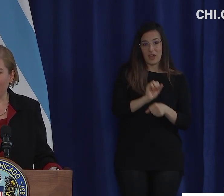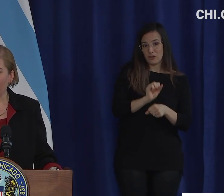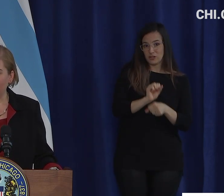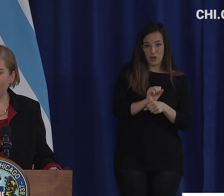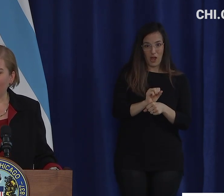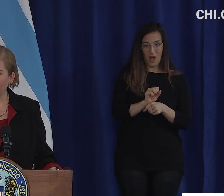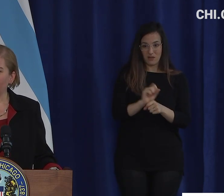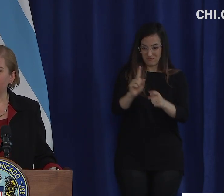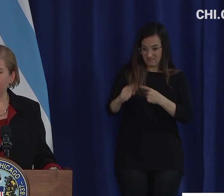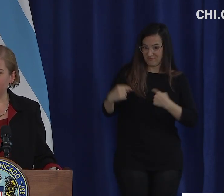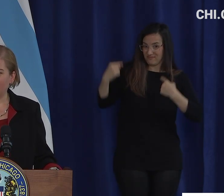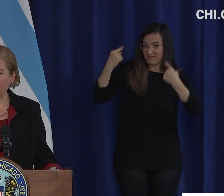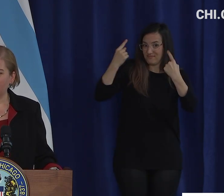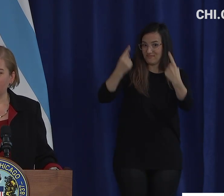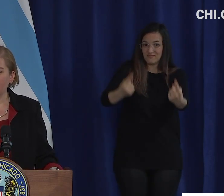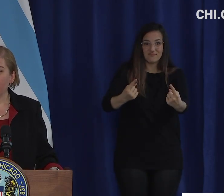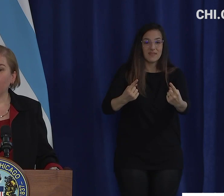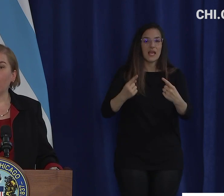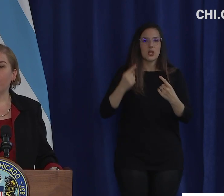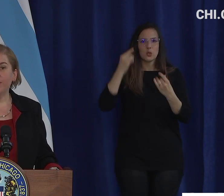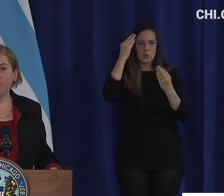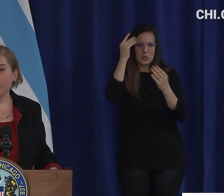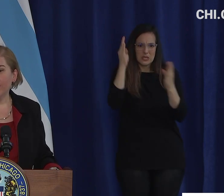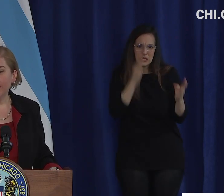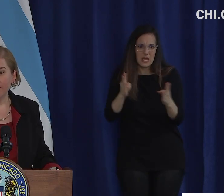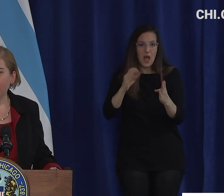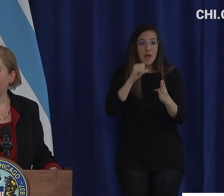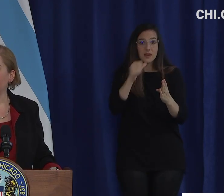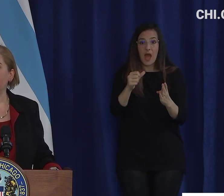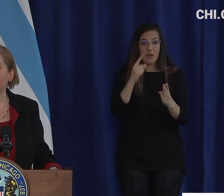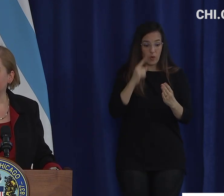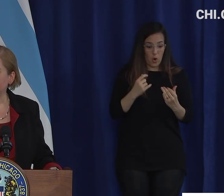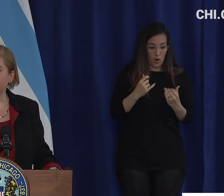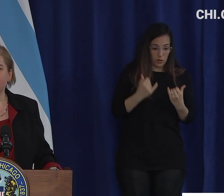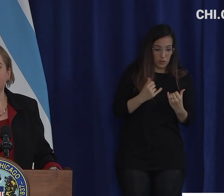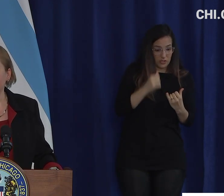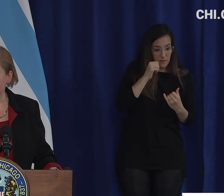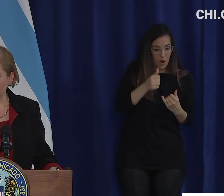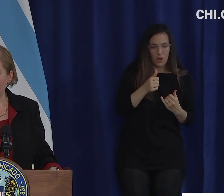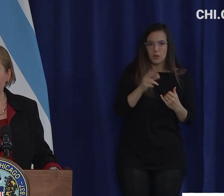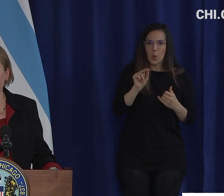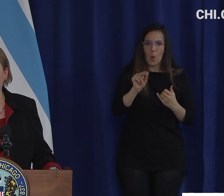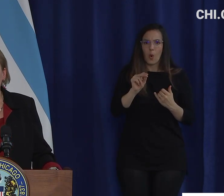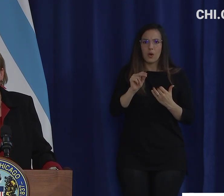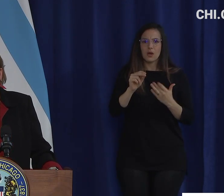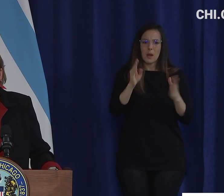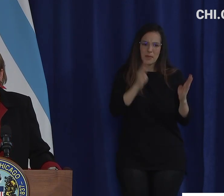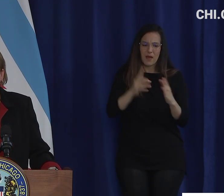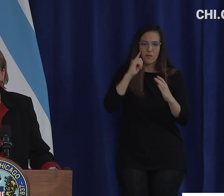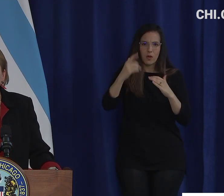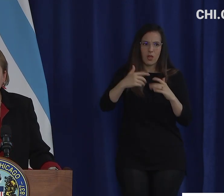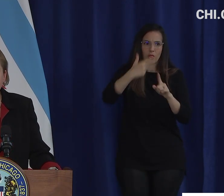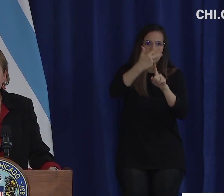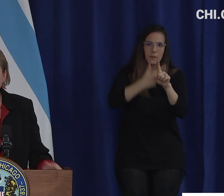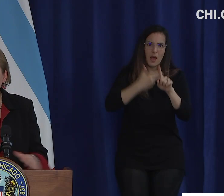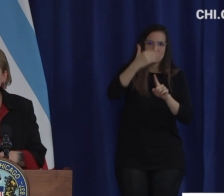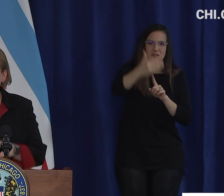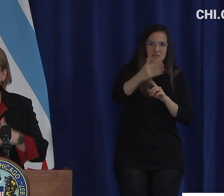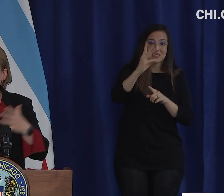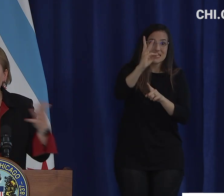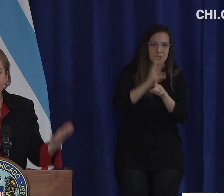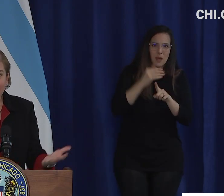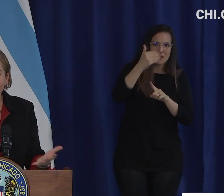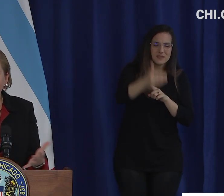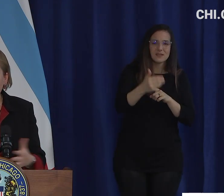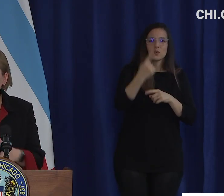think about not what we do tomorrow, but what we do in 3 months, 6 months, 1 year. And so this was the team